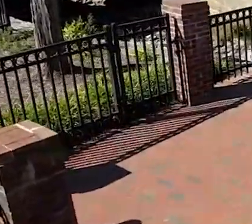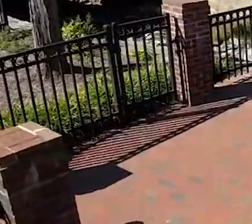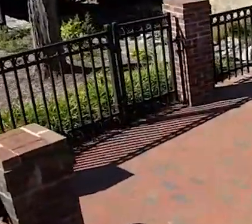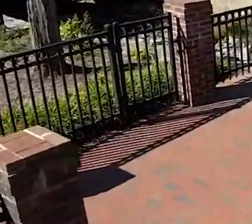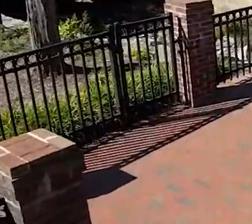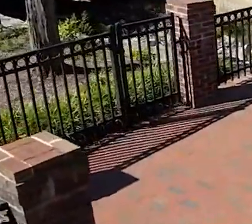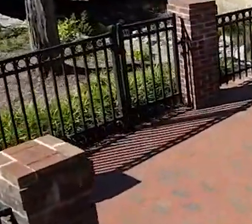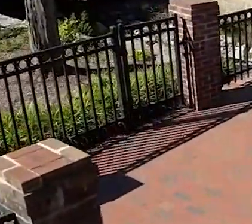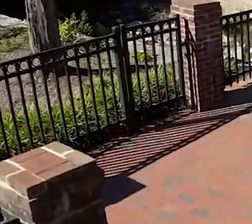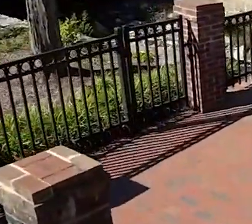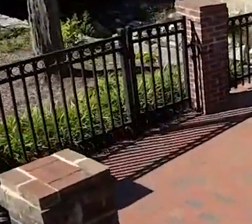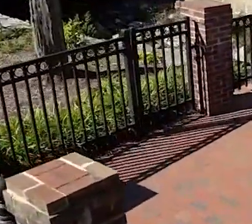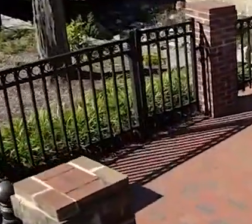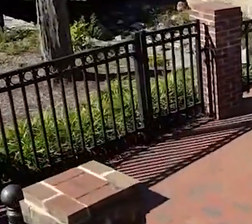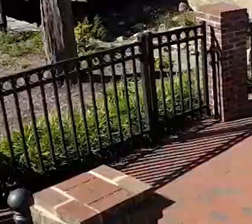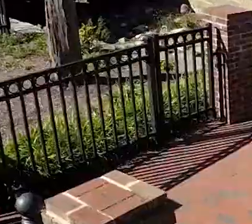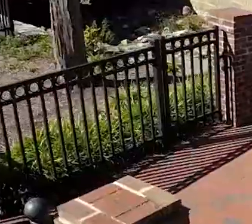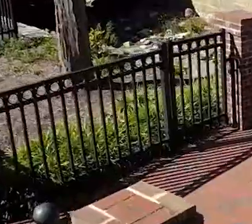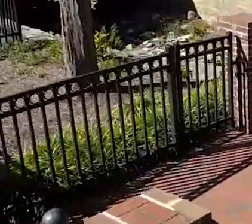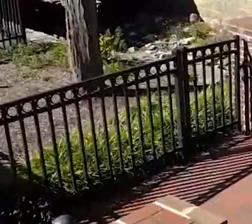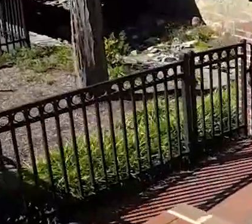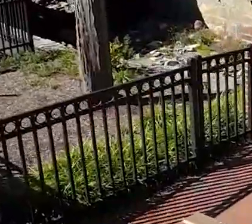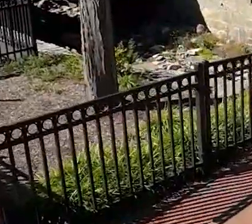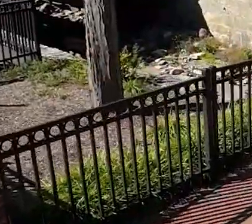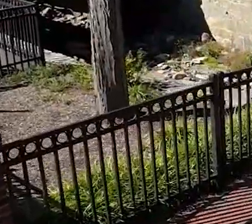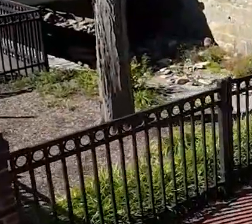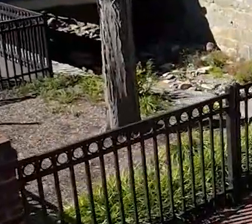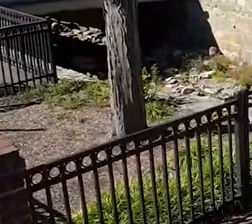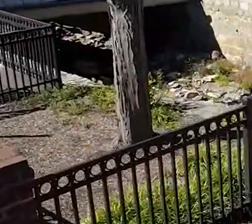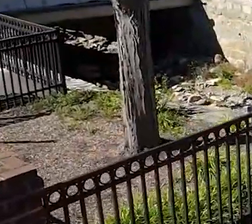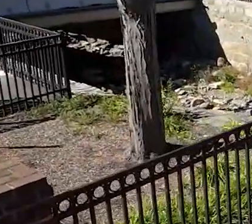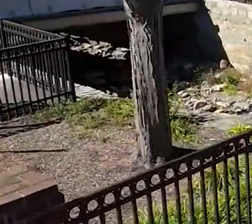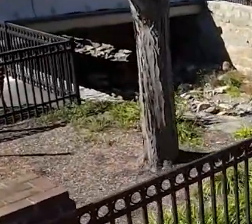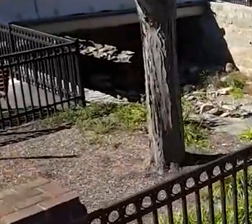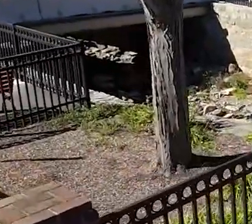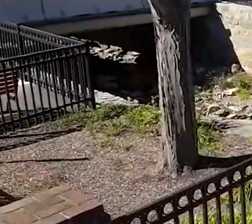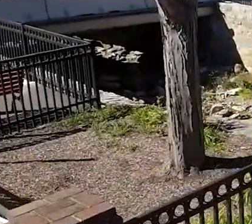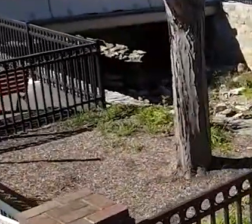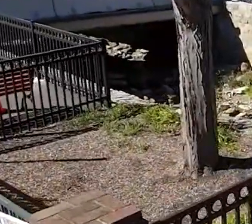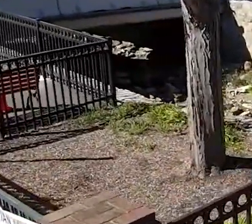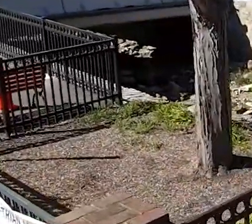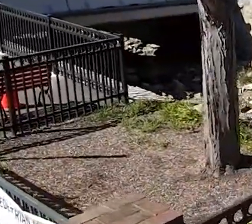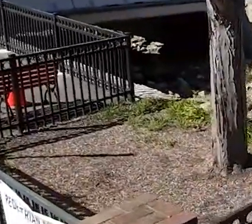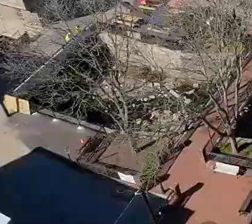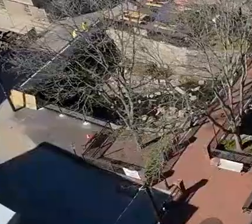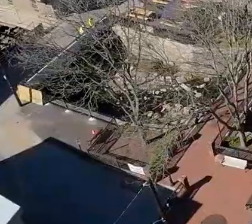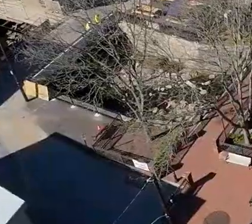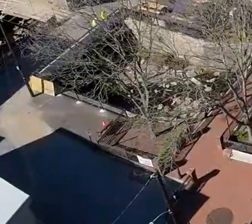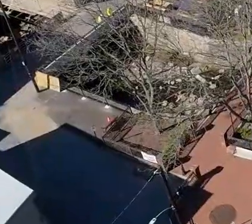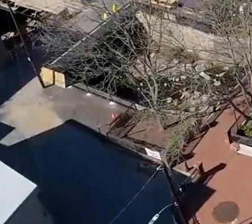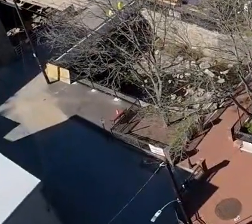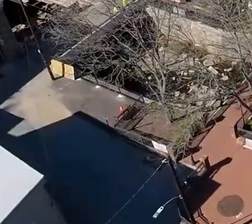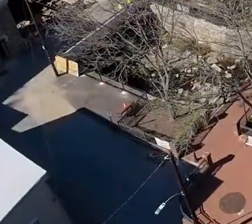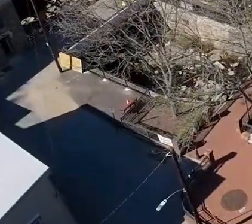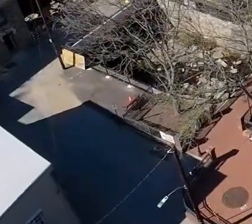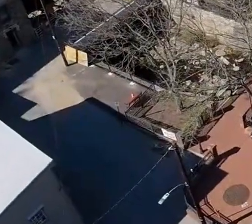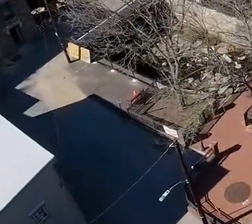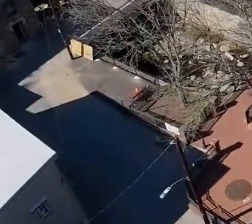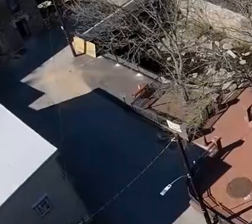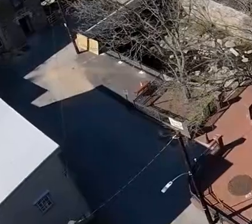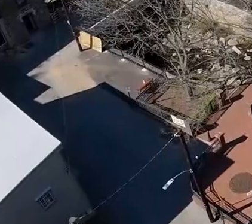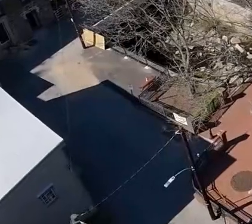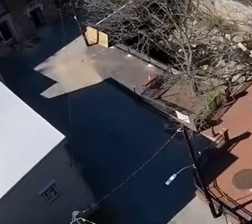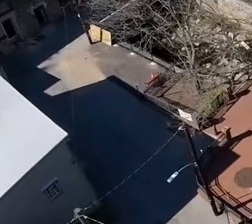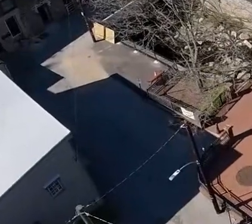outdoor spaces while preserving its charm. A defining aspect of our EC Safe and Sound plan is the preservation of